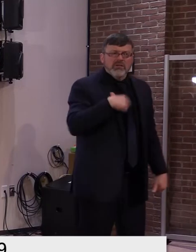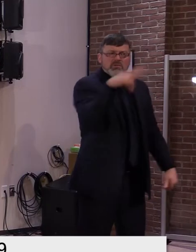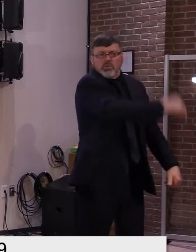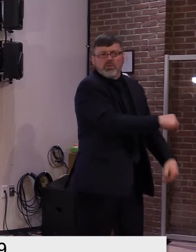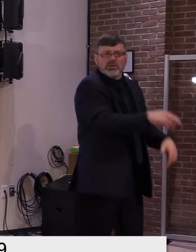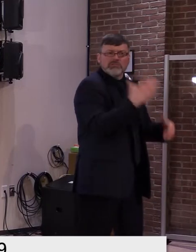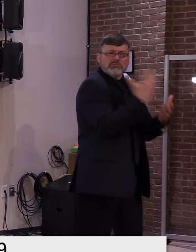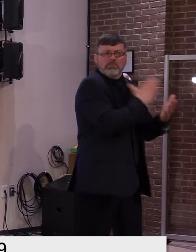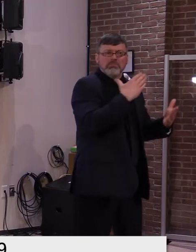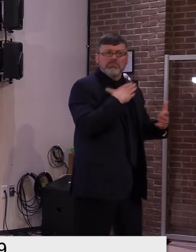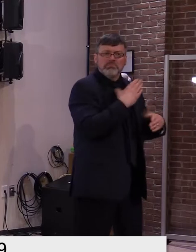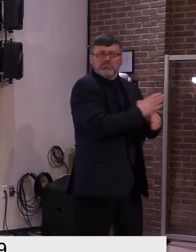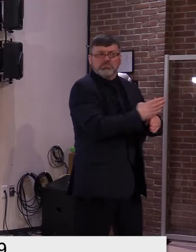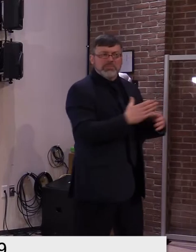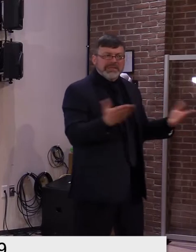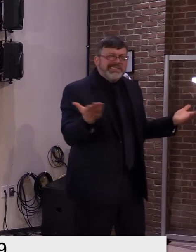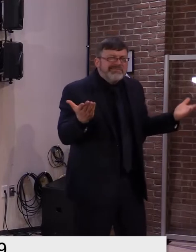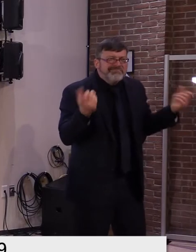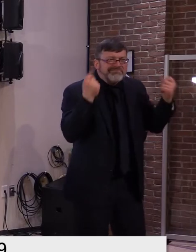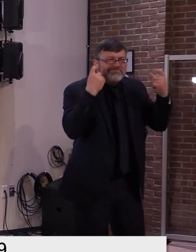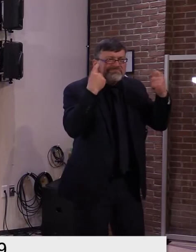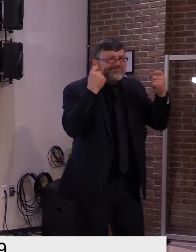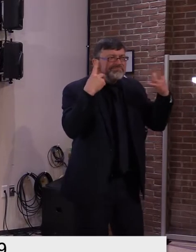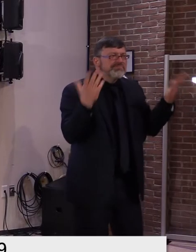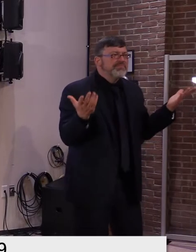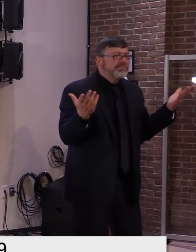the oversight was necessary.